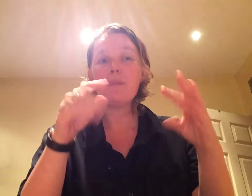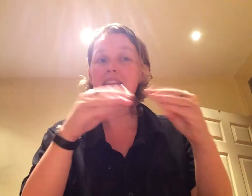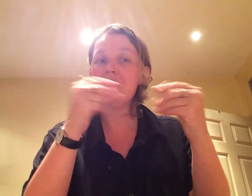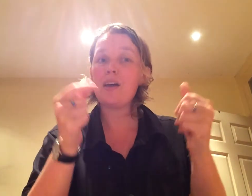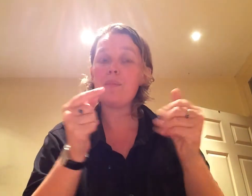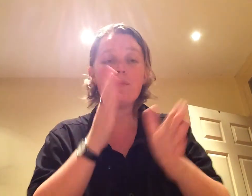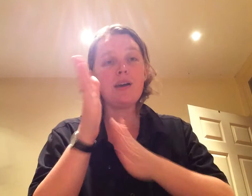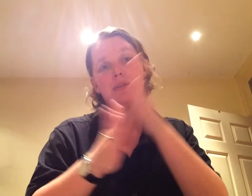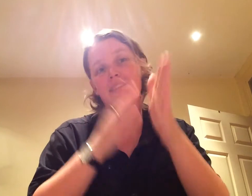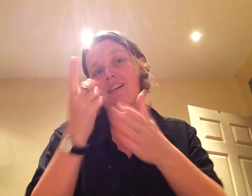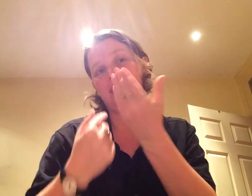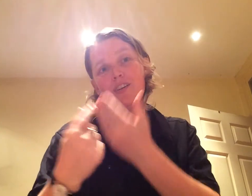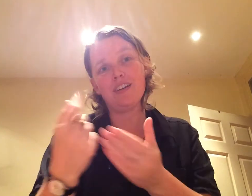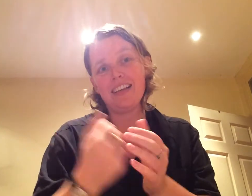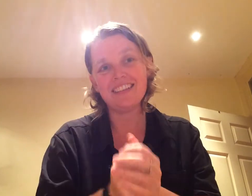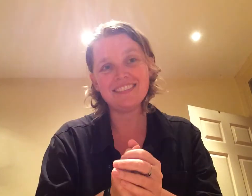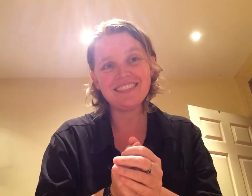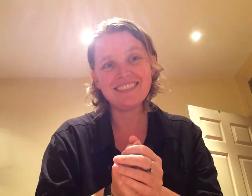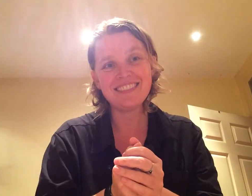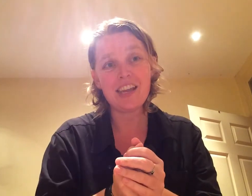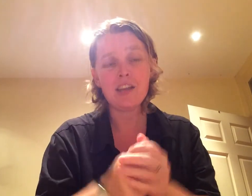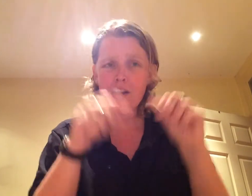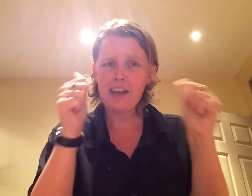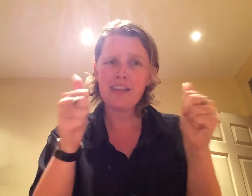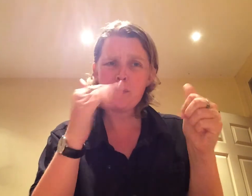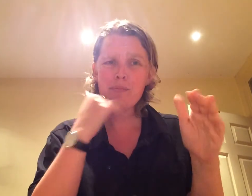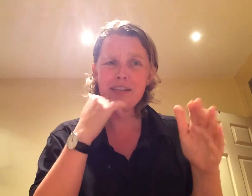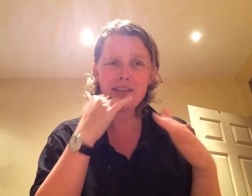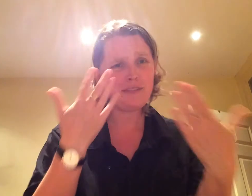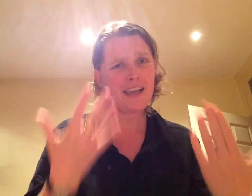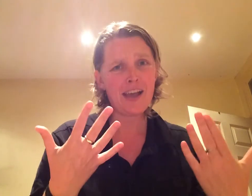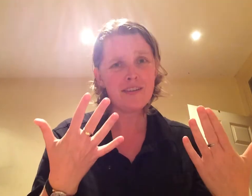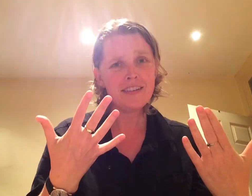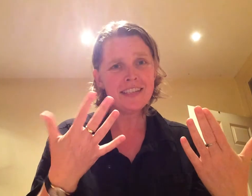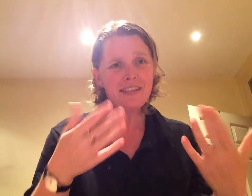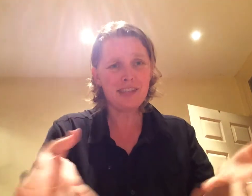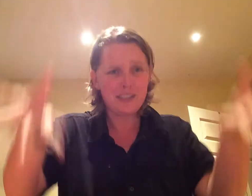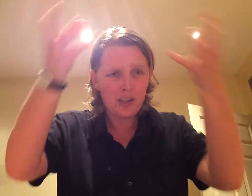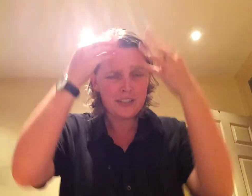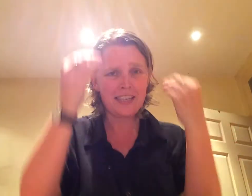but some might be signing only. Okay, I think that might be enough for now, because there's a lot to take